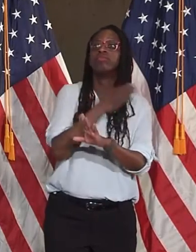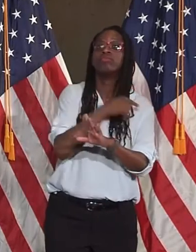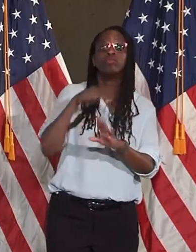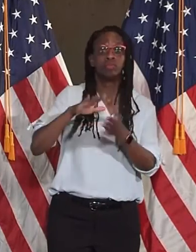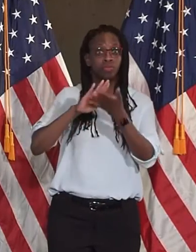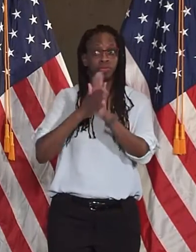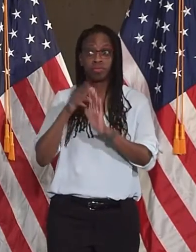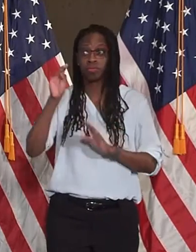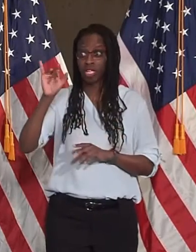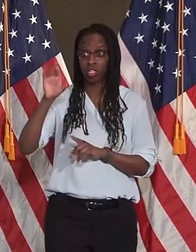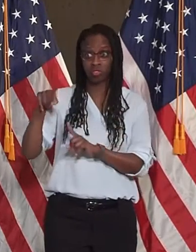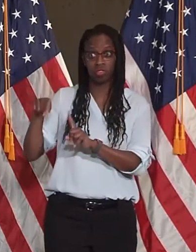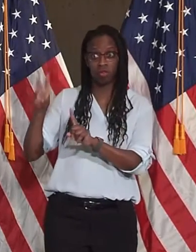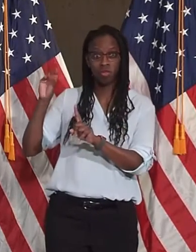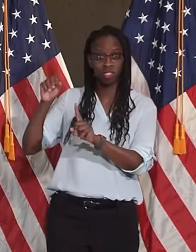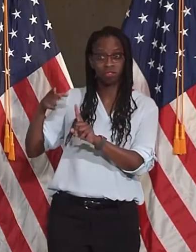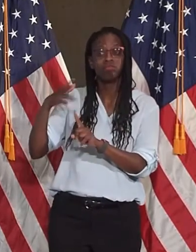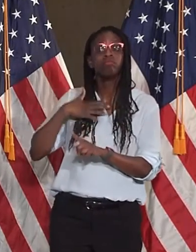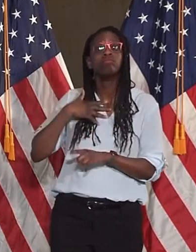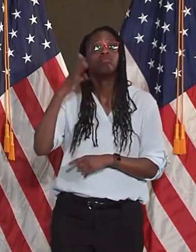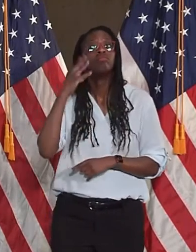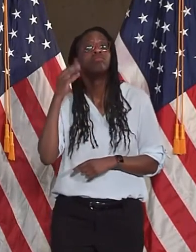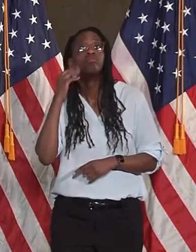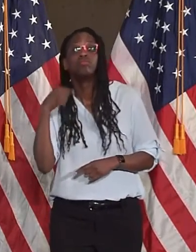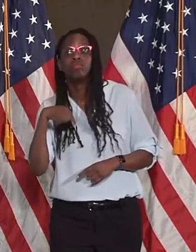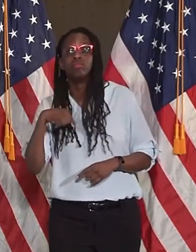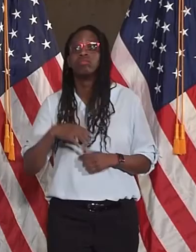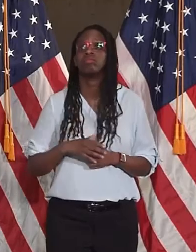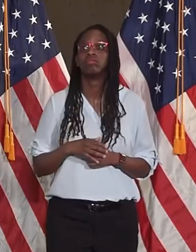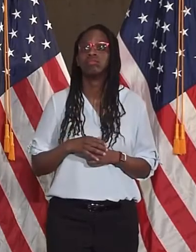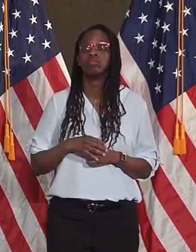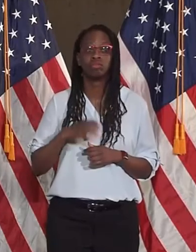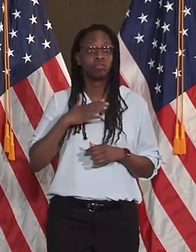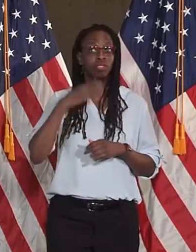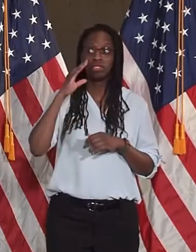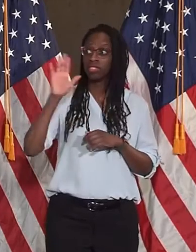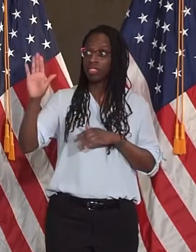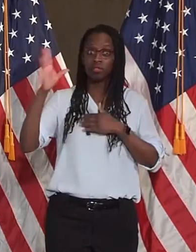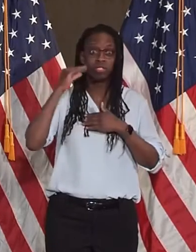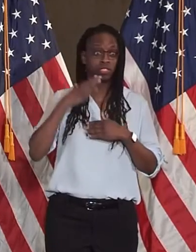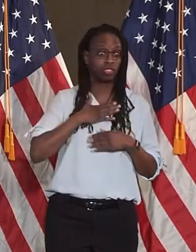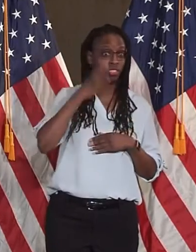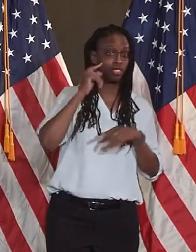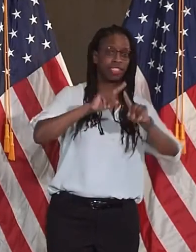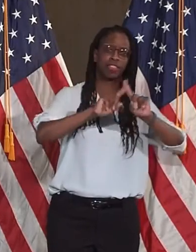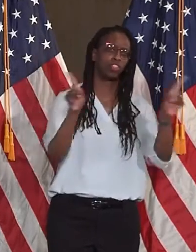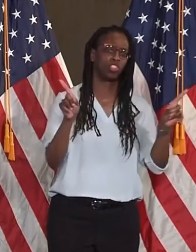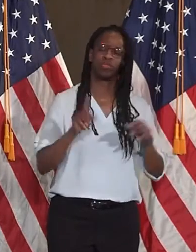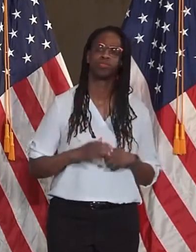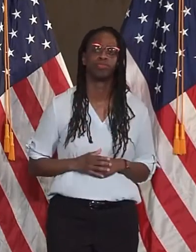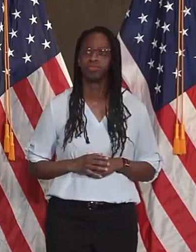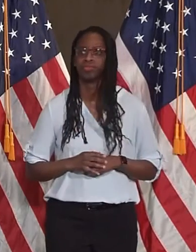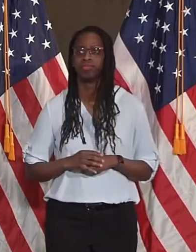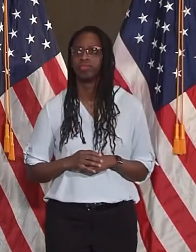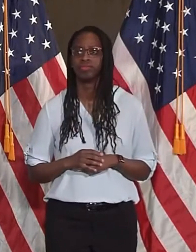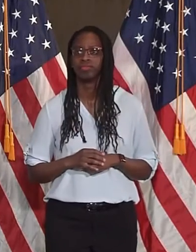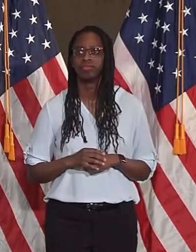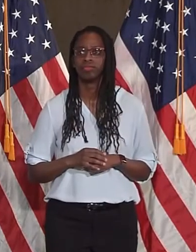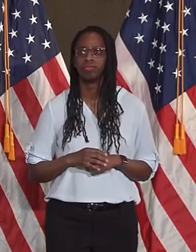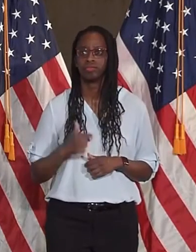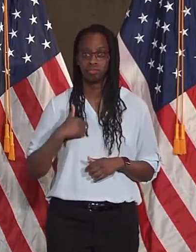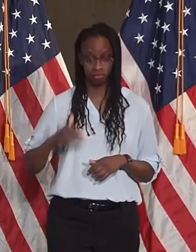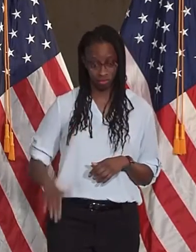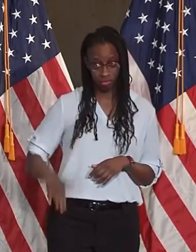me. I was born into a family with deep roots in the South End and six generations in Roxbury,